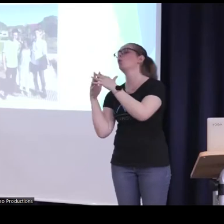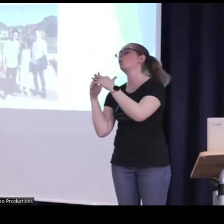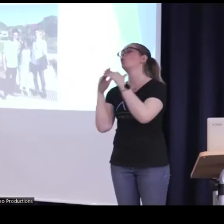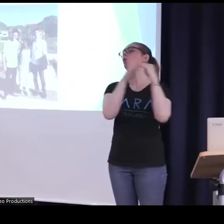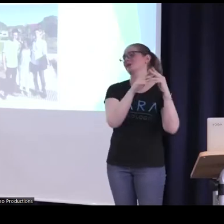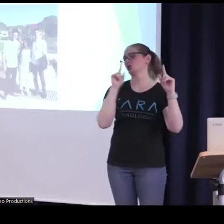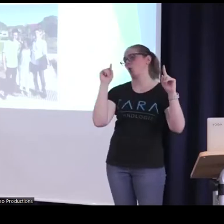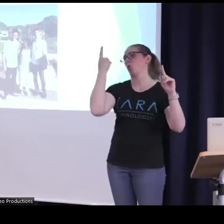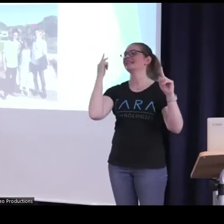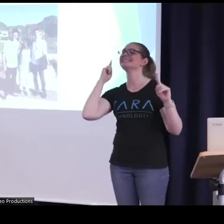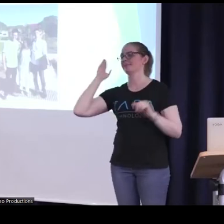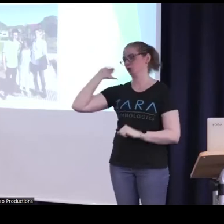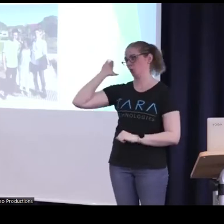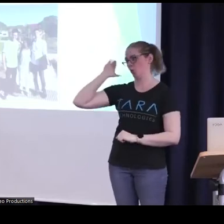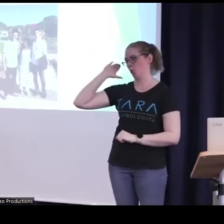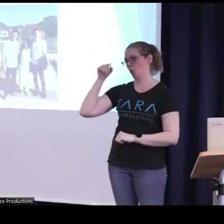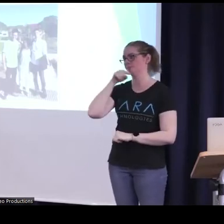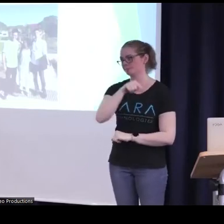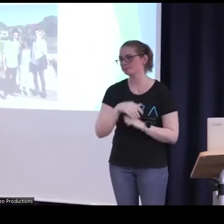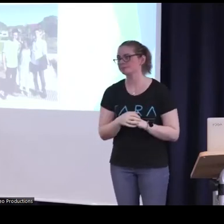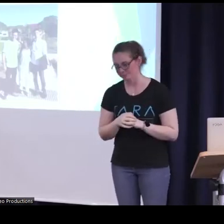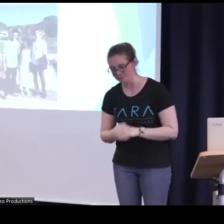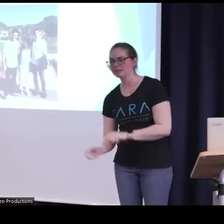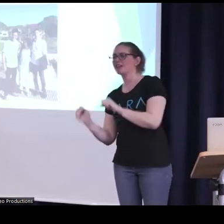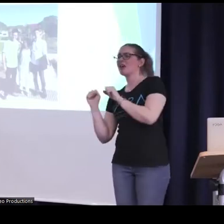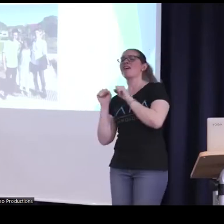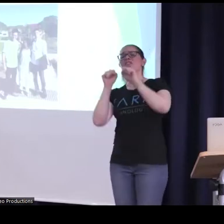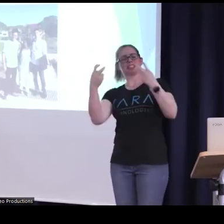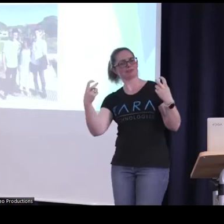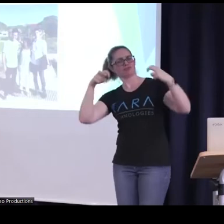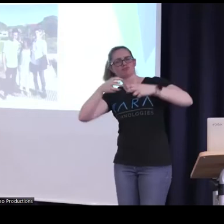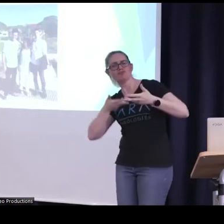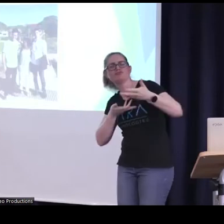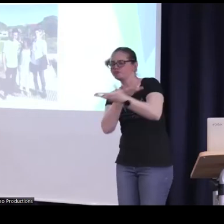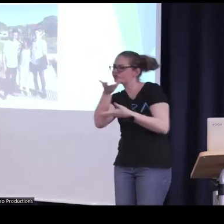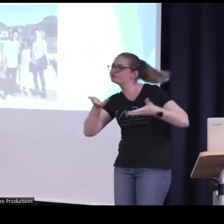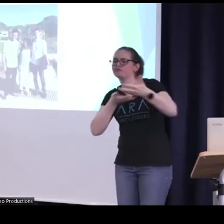to Canson Deaf Education Center, which is in West Auckland.